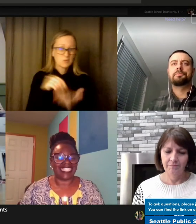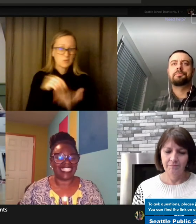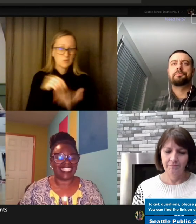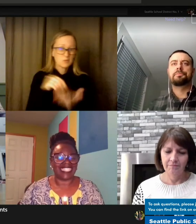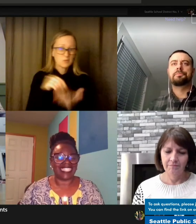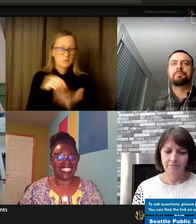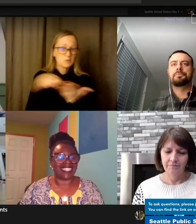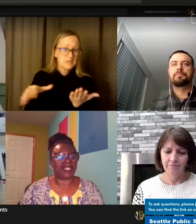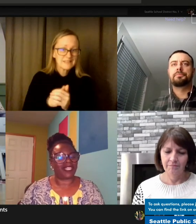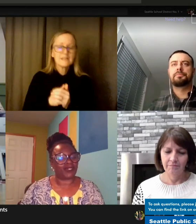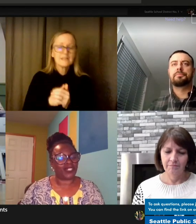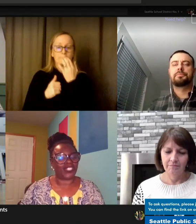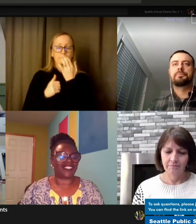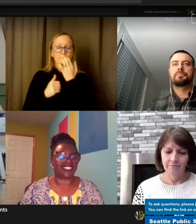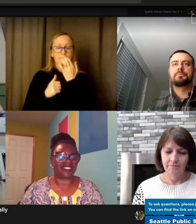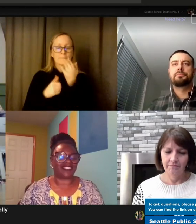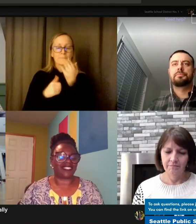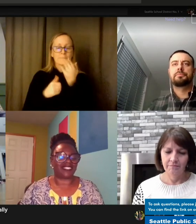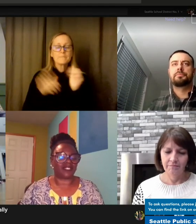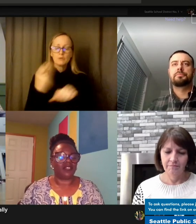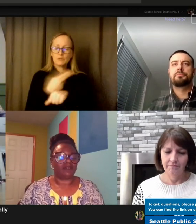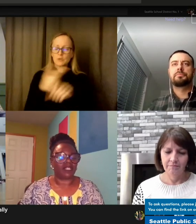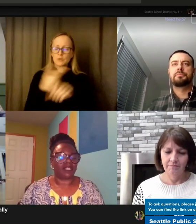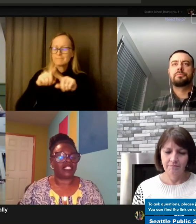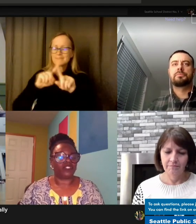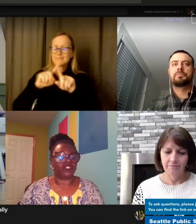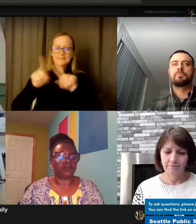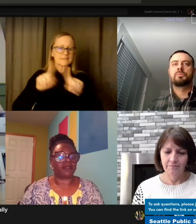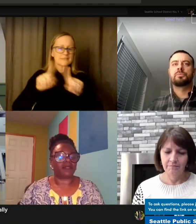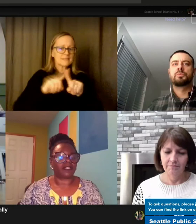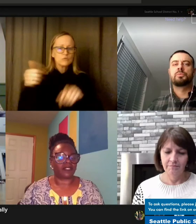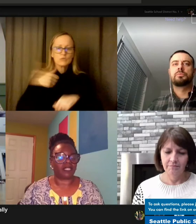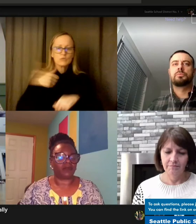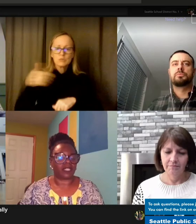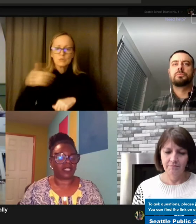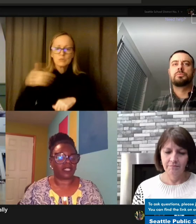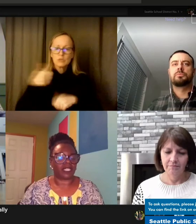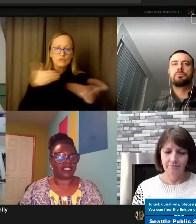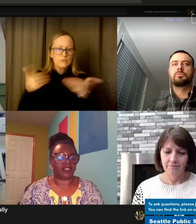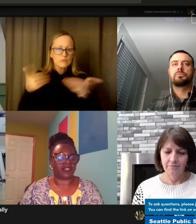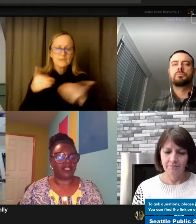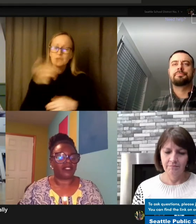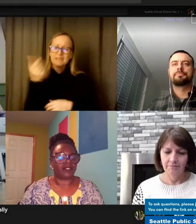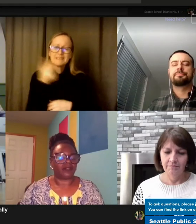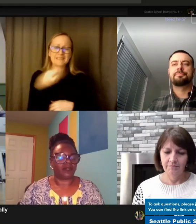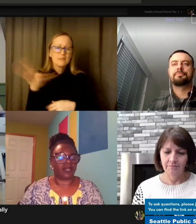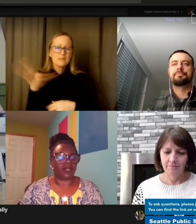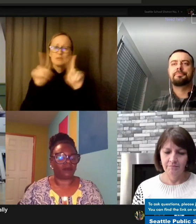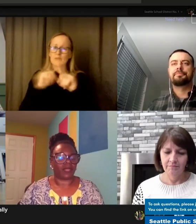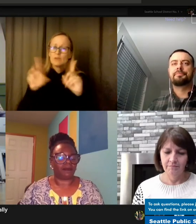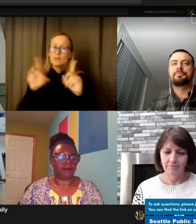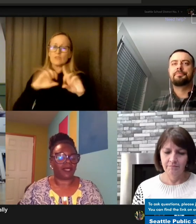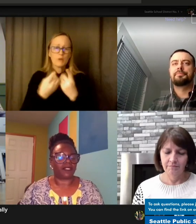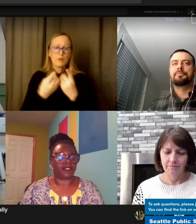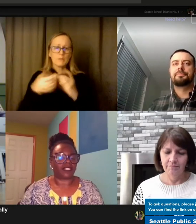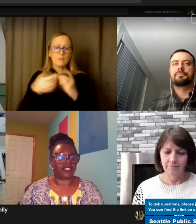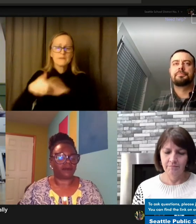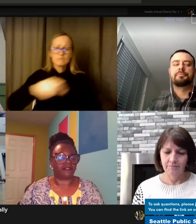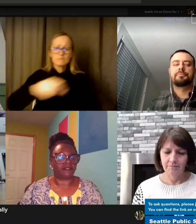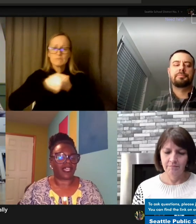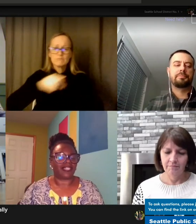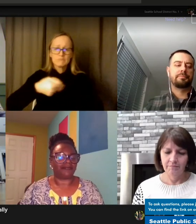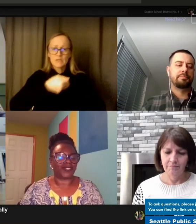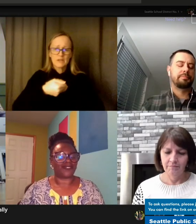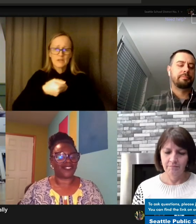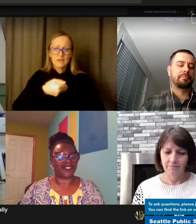been in play, nutrition services. And so it's really an interdepartmental team working together to ramp up to provide